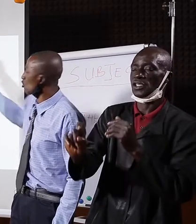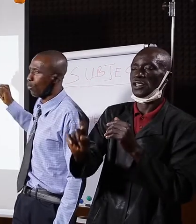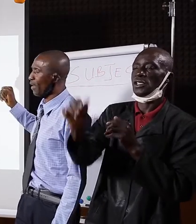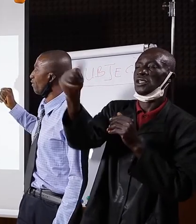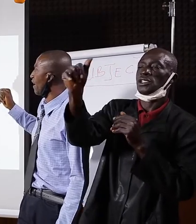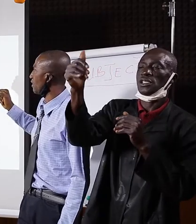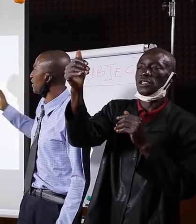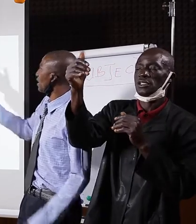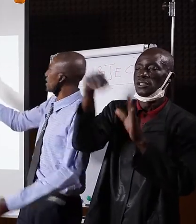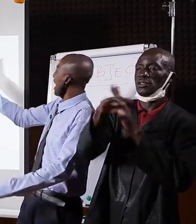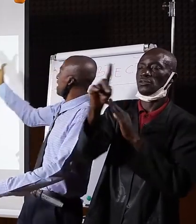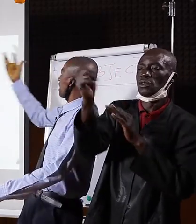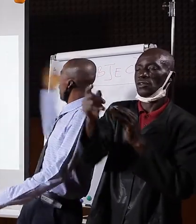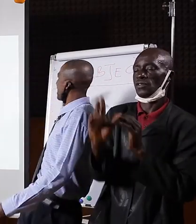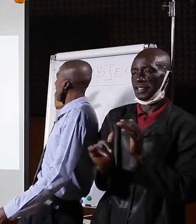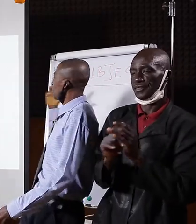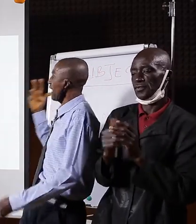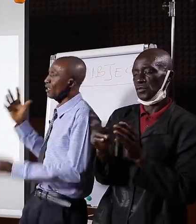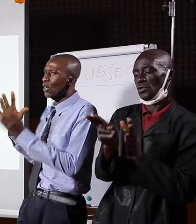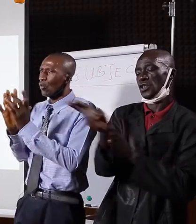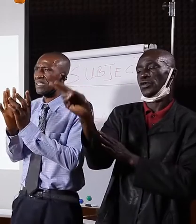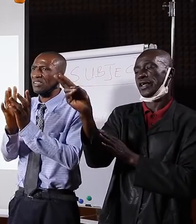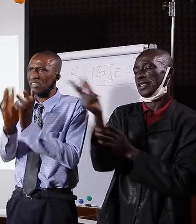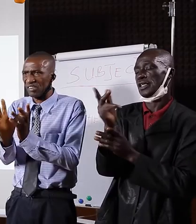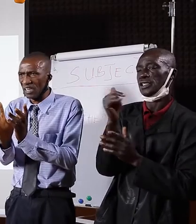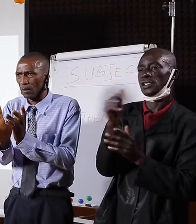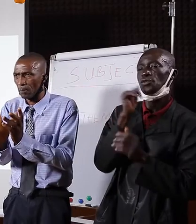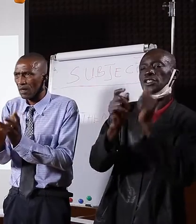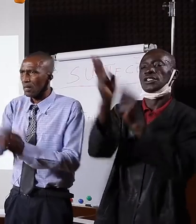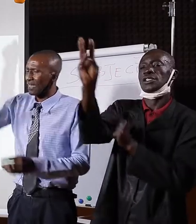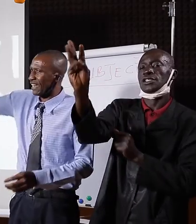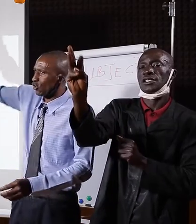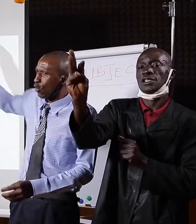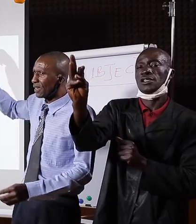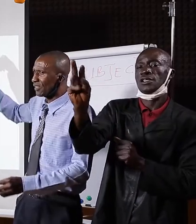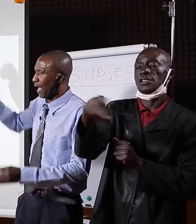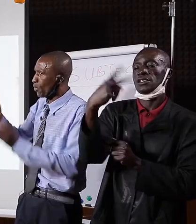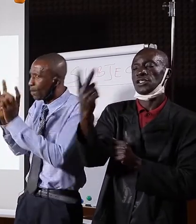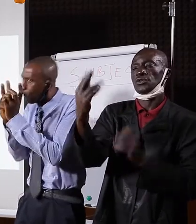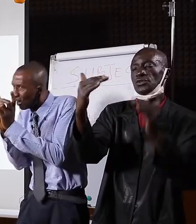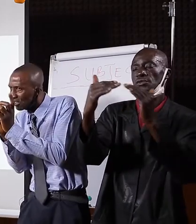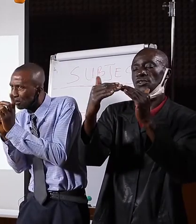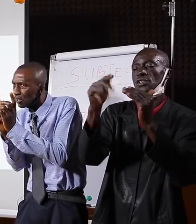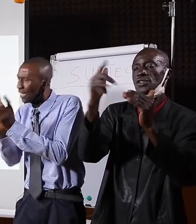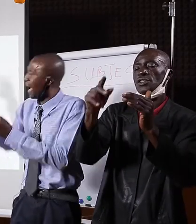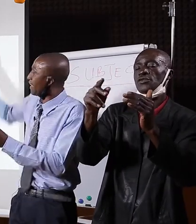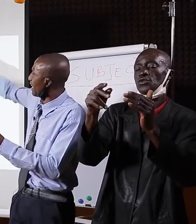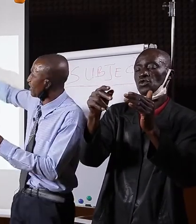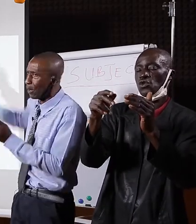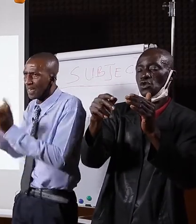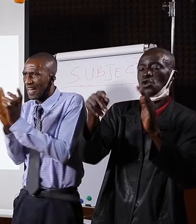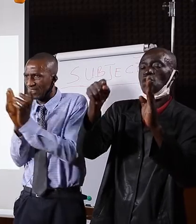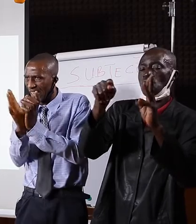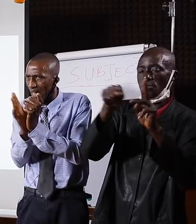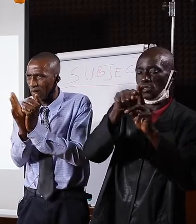10 into 1 over x. Then the right-hand side, which is 16, then the two middle sign will give you positive, and the